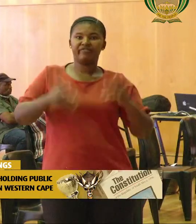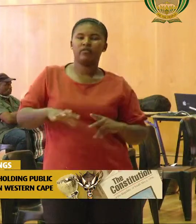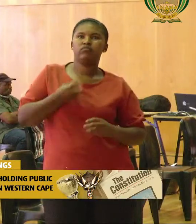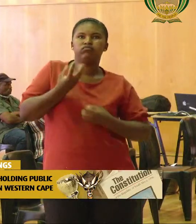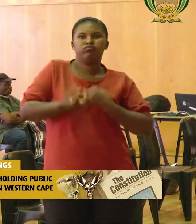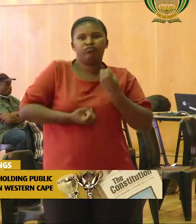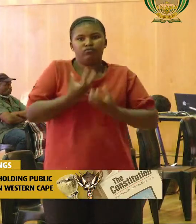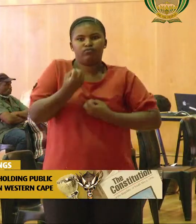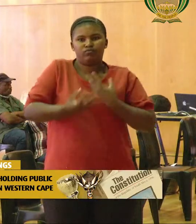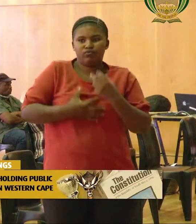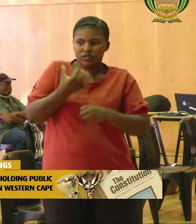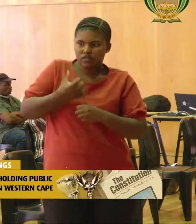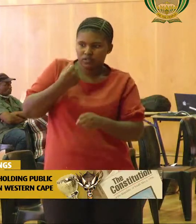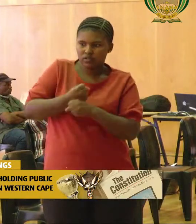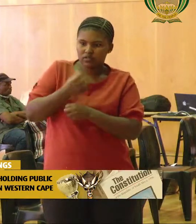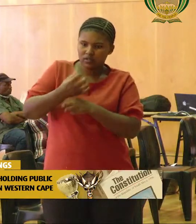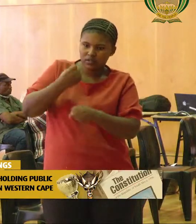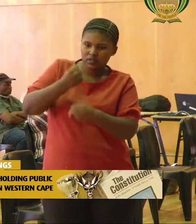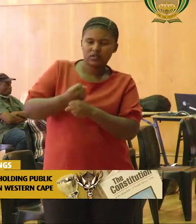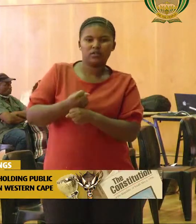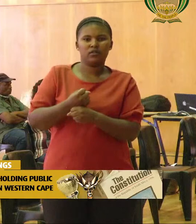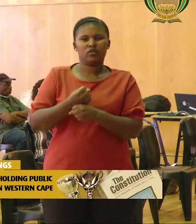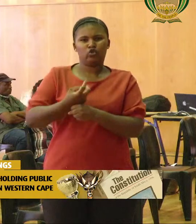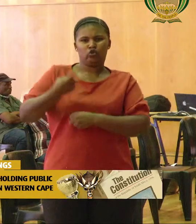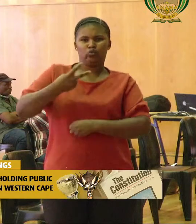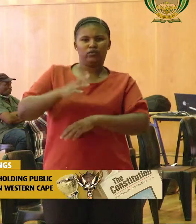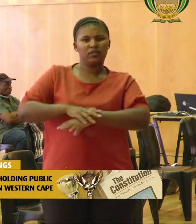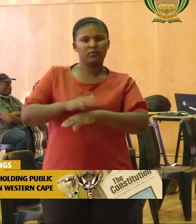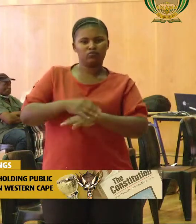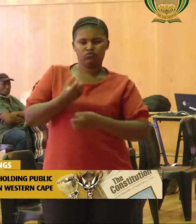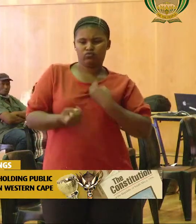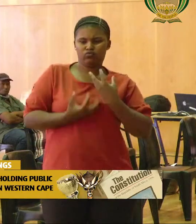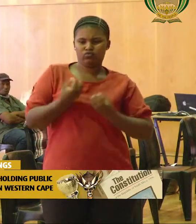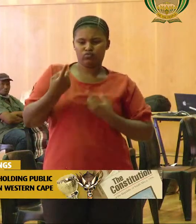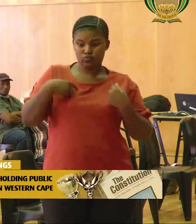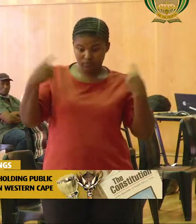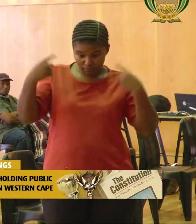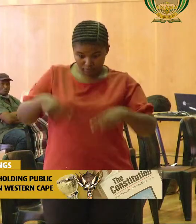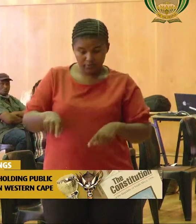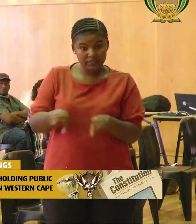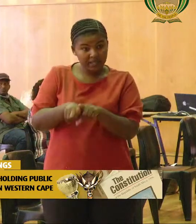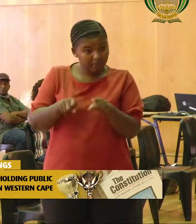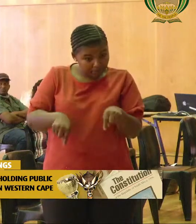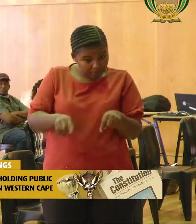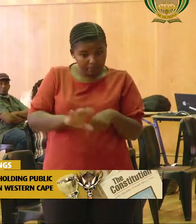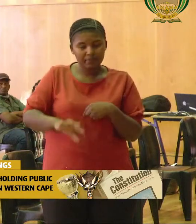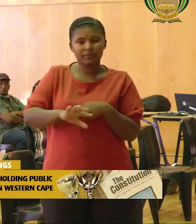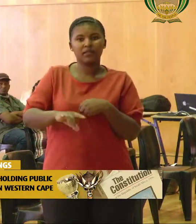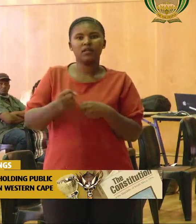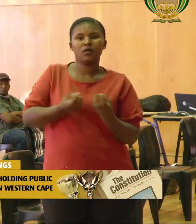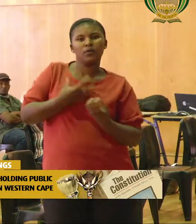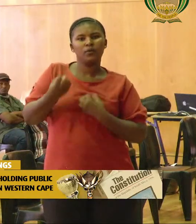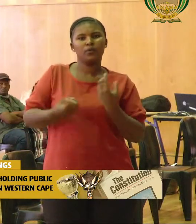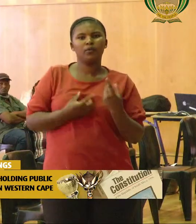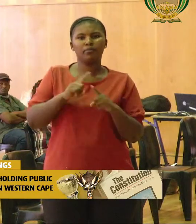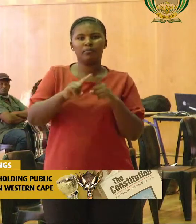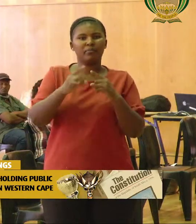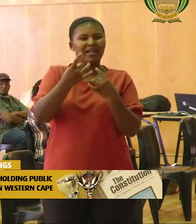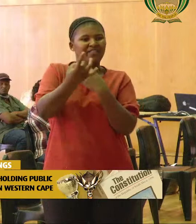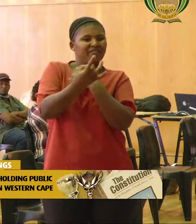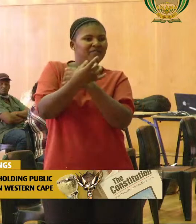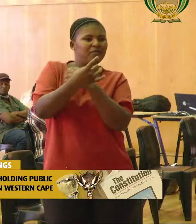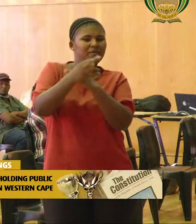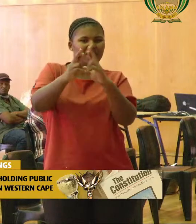noba yiminyaka yazi okokuqala yaphinde yabuya sasilapha kweliholo linye but zange sabuyiswa ne-feedback. Let's